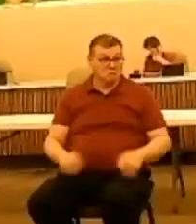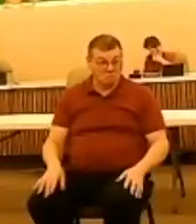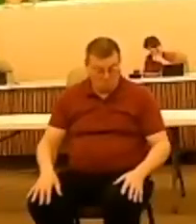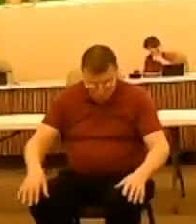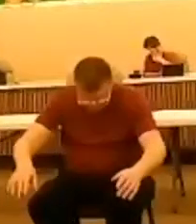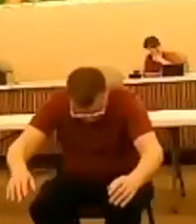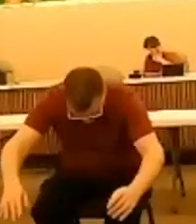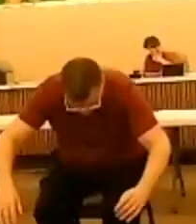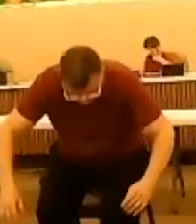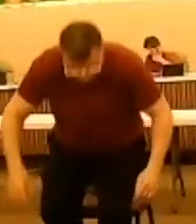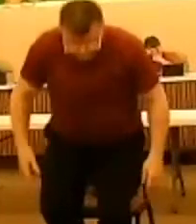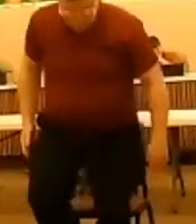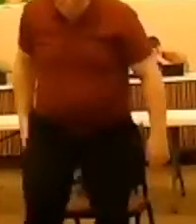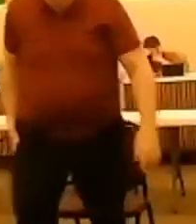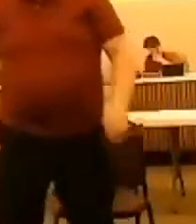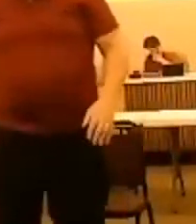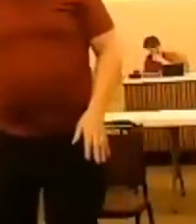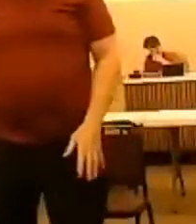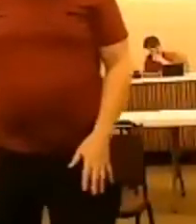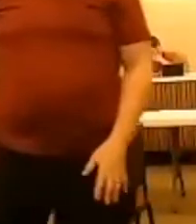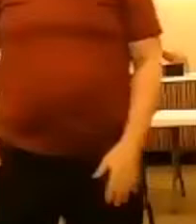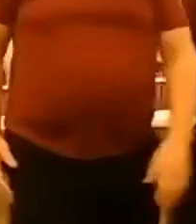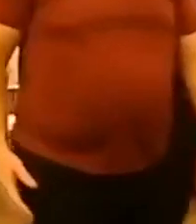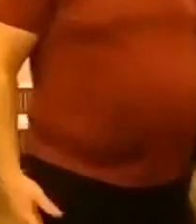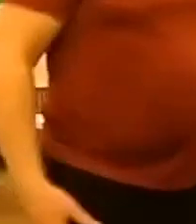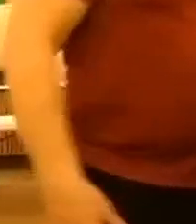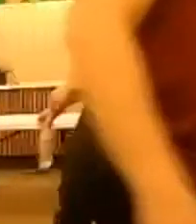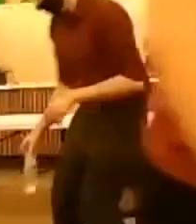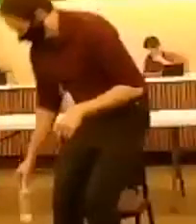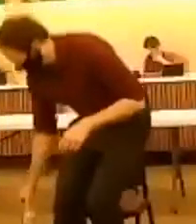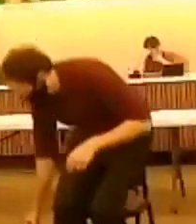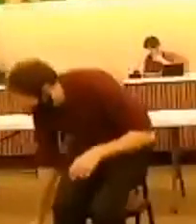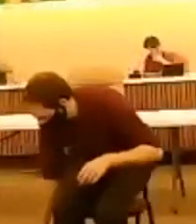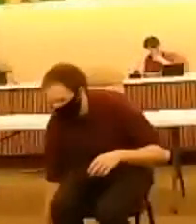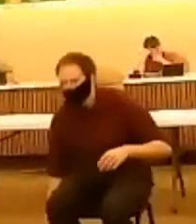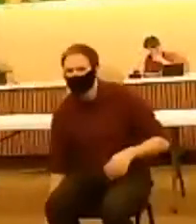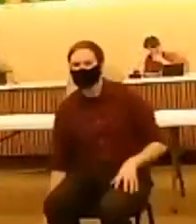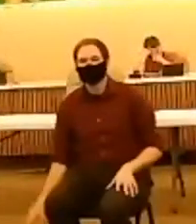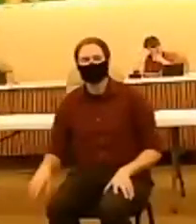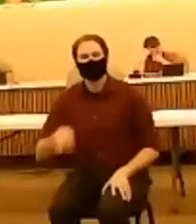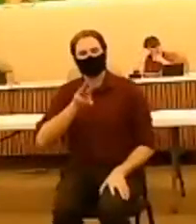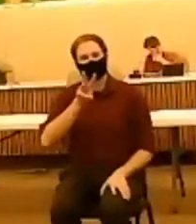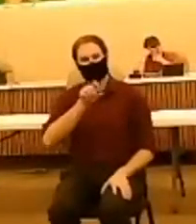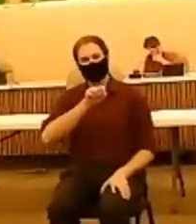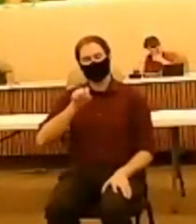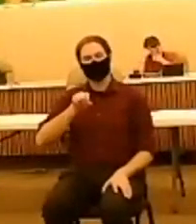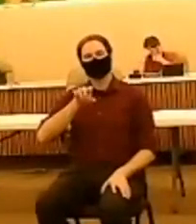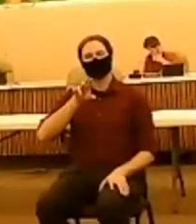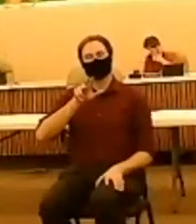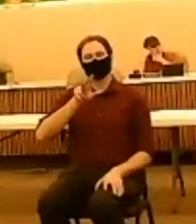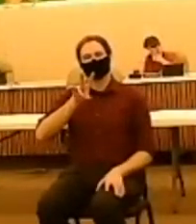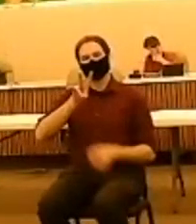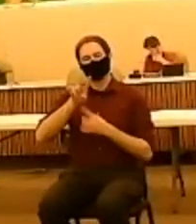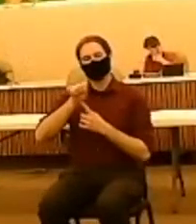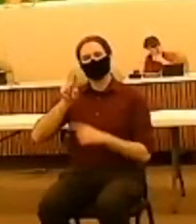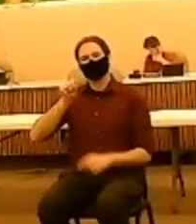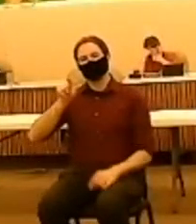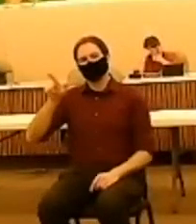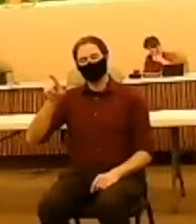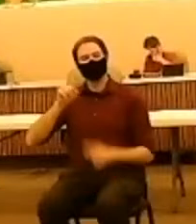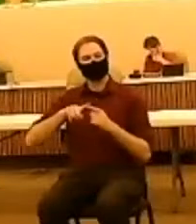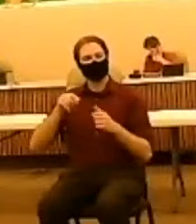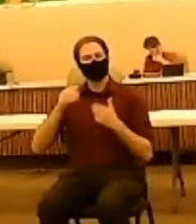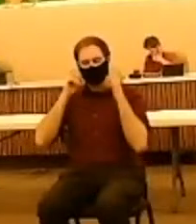Oh, Supervisor Schultz and fellow board members, I have resolution number 6-74, 2021, to authorize disposition